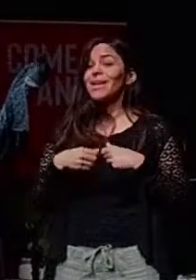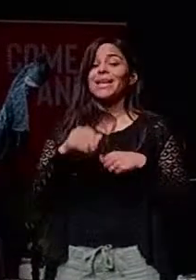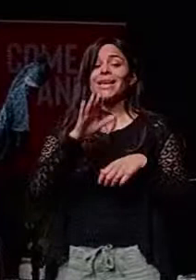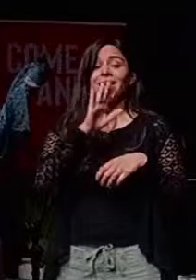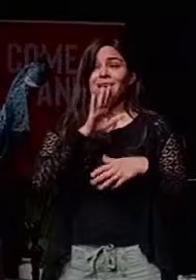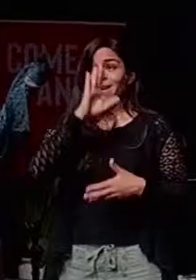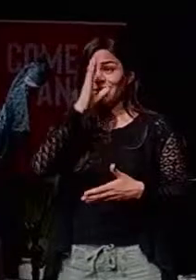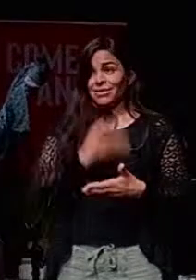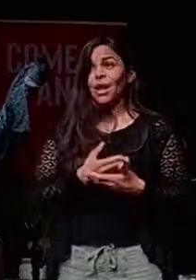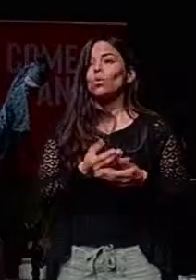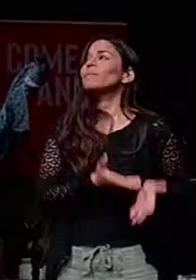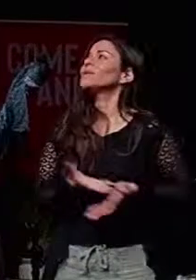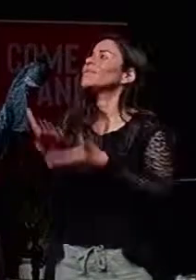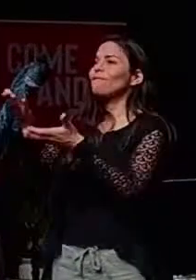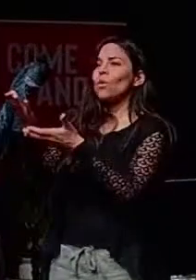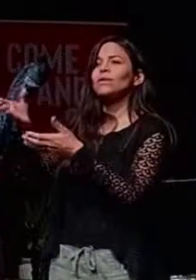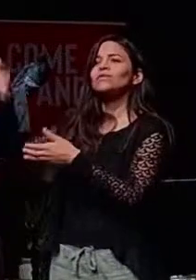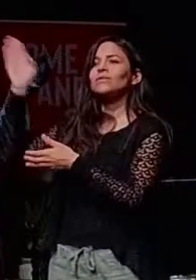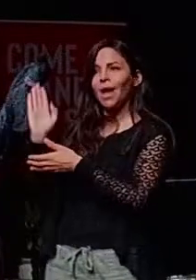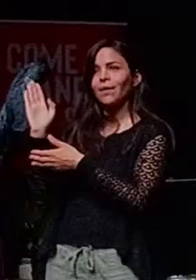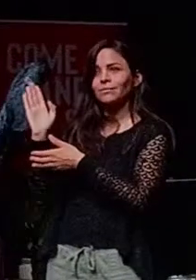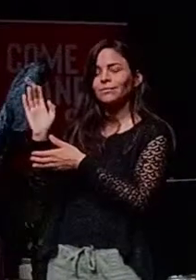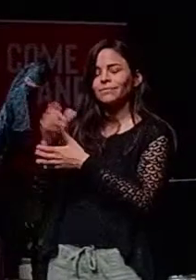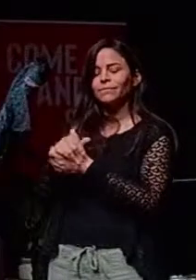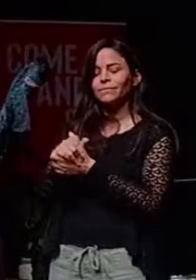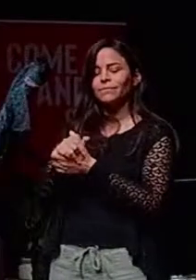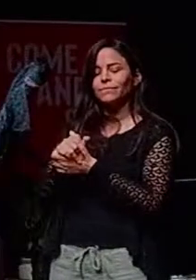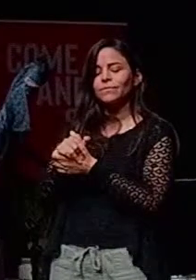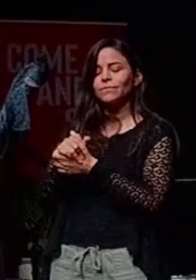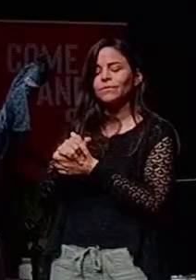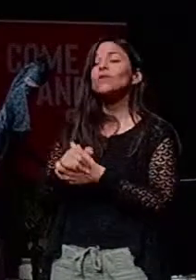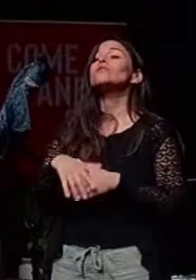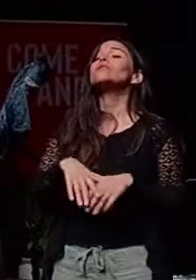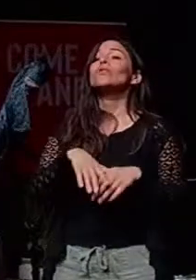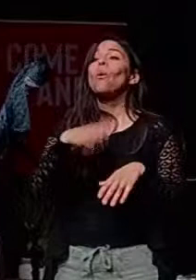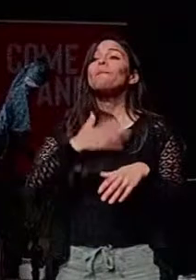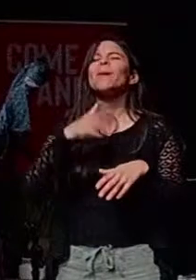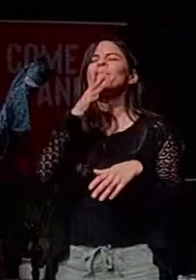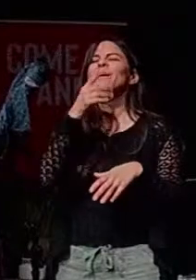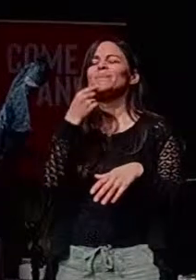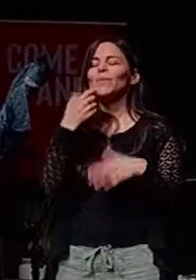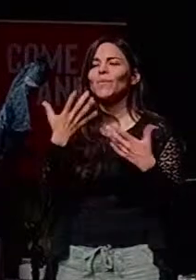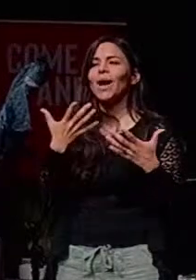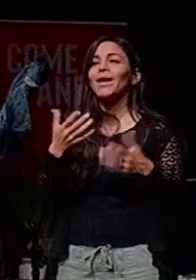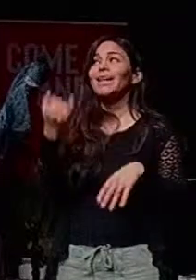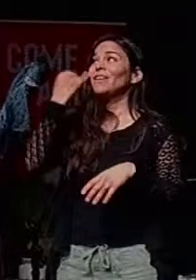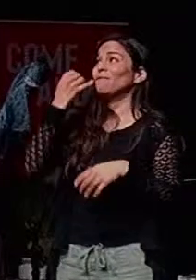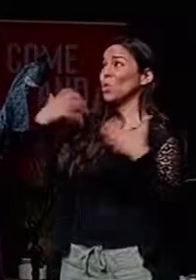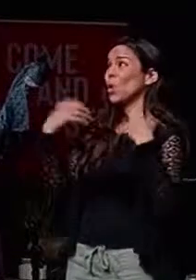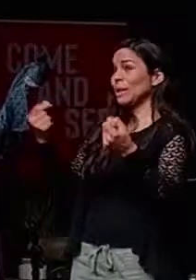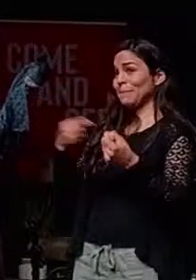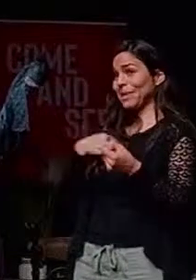she decided to do the same and just promised that if God will keep her alive, she will devote me to God, which she didn't know by the time what it will mean,